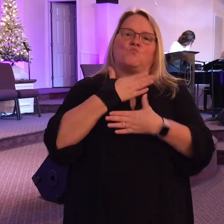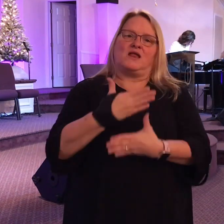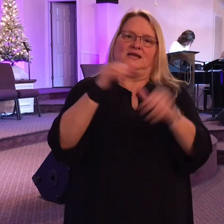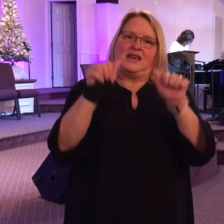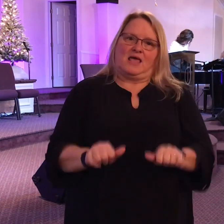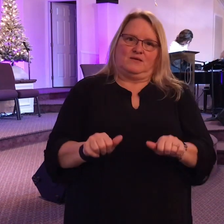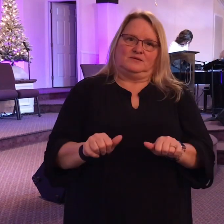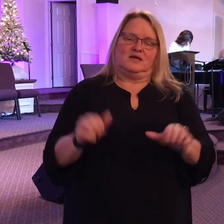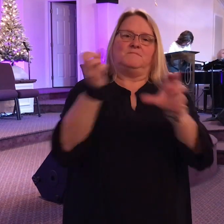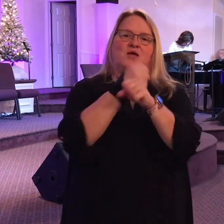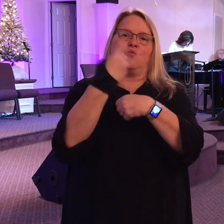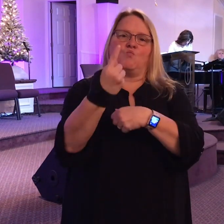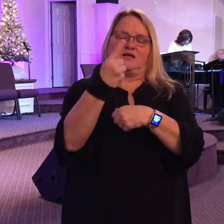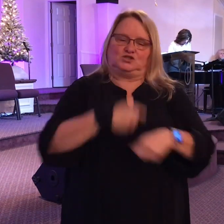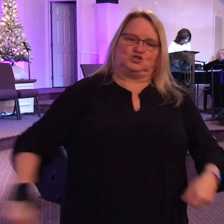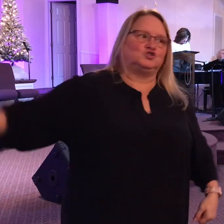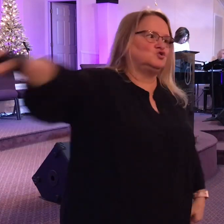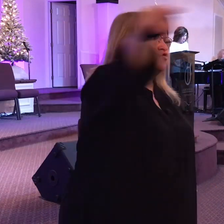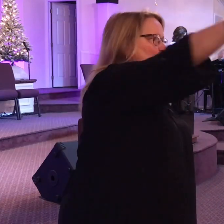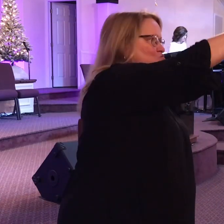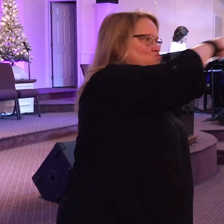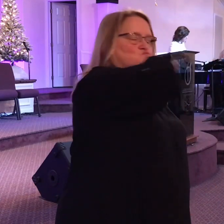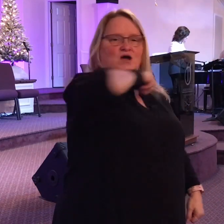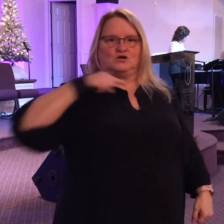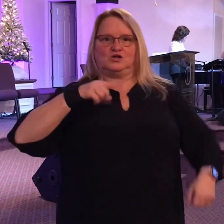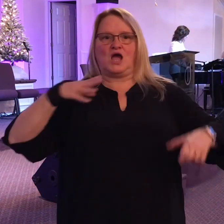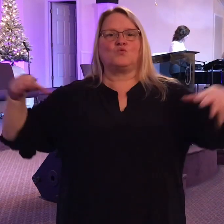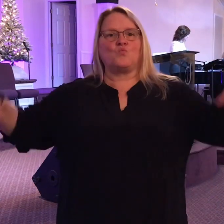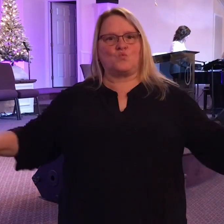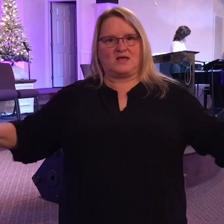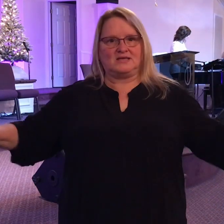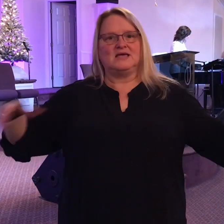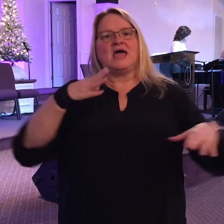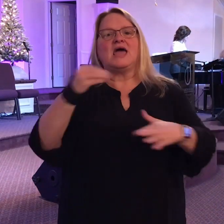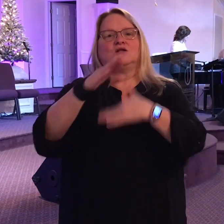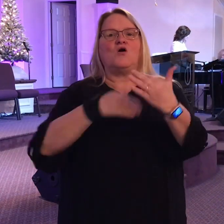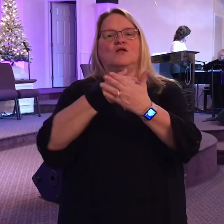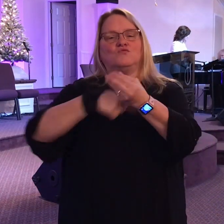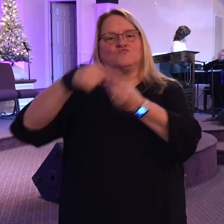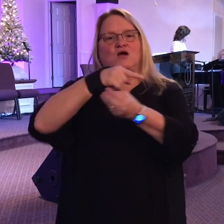to make one circle around this church, hold hands with your neighbor, and just all around this